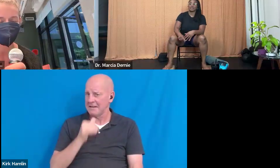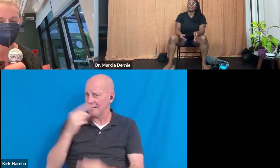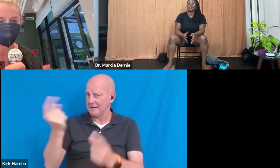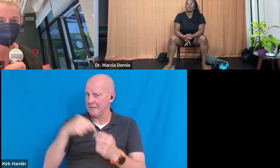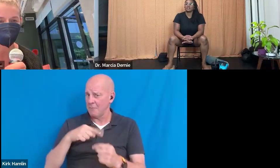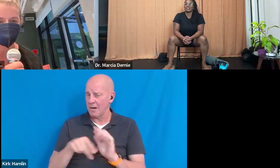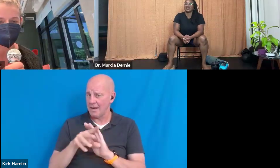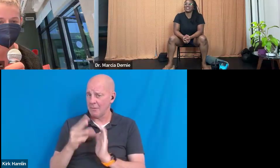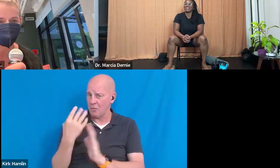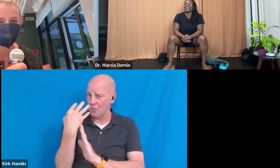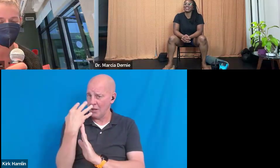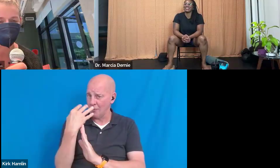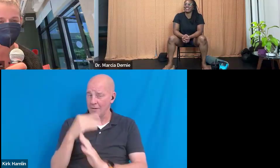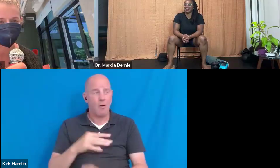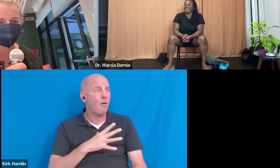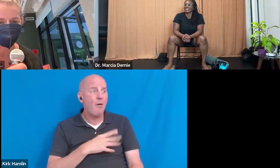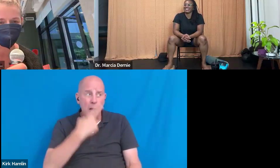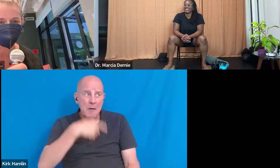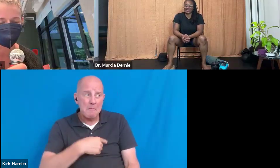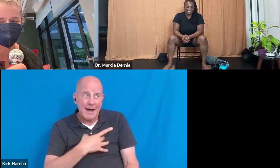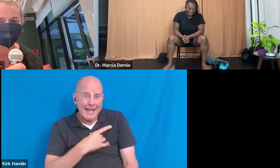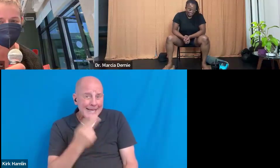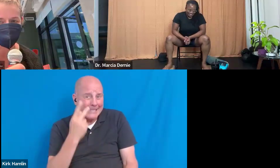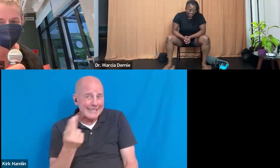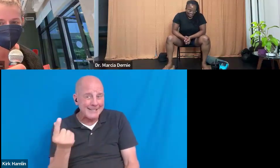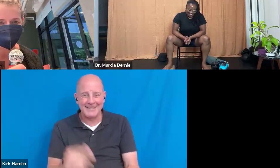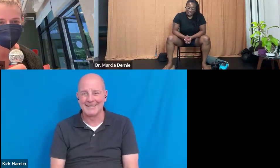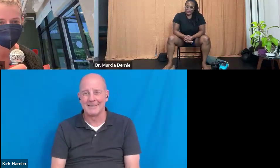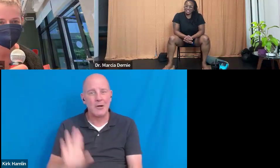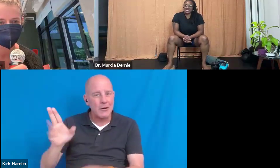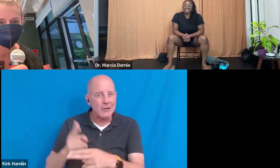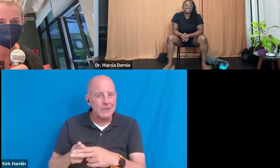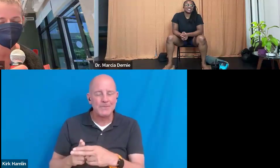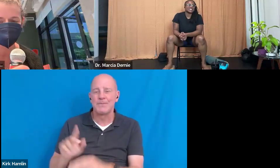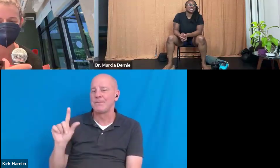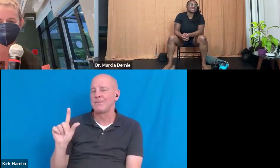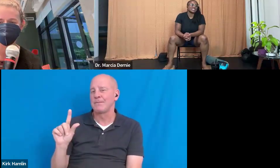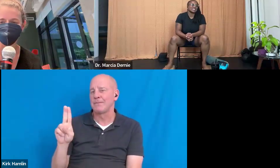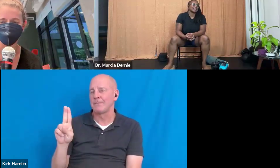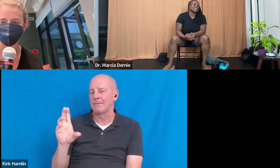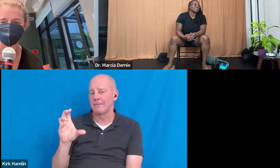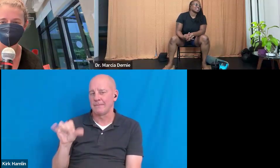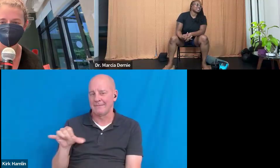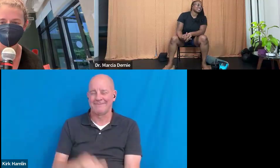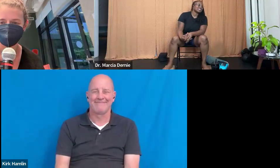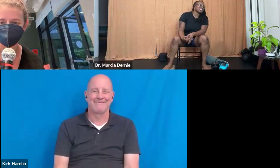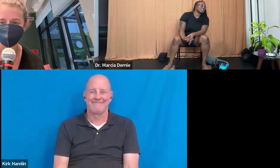guys. Oh, it was welcomed. What is her name? Lucy. Lucy.